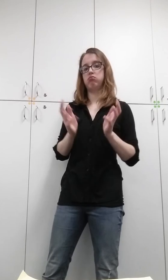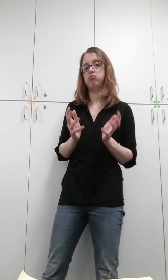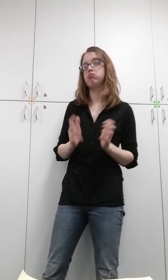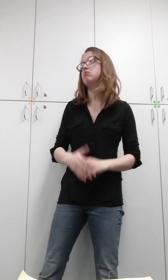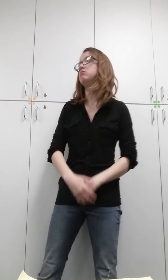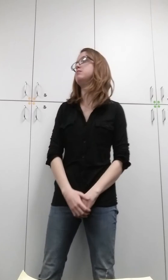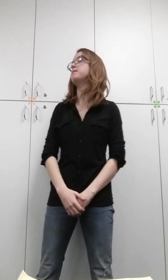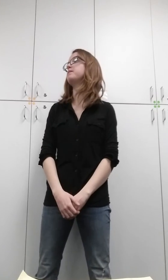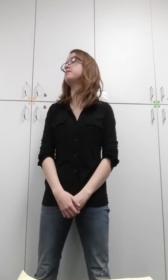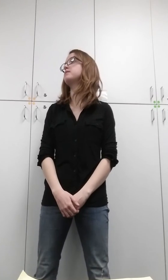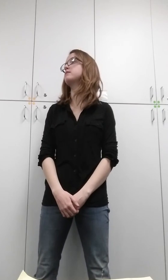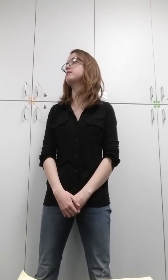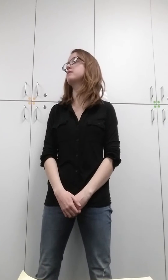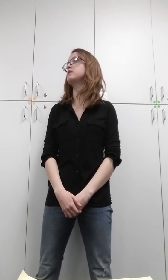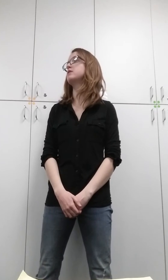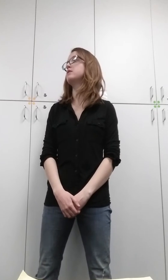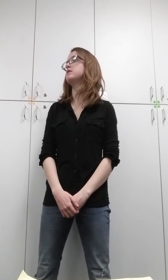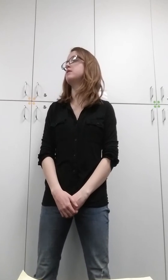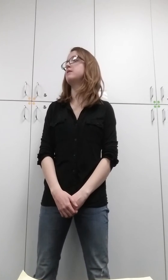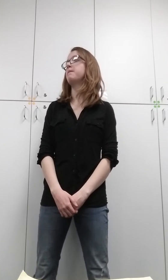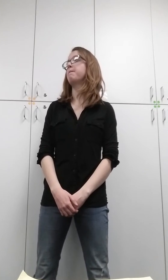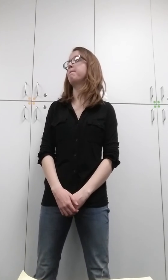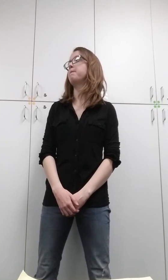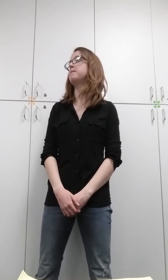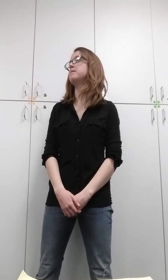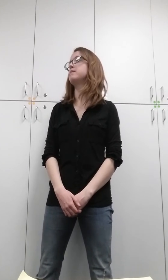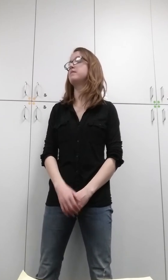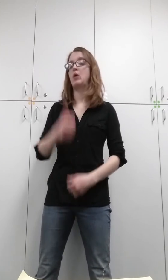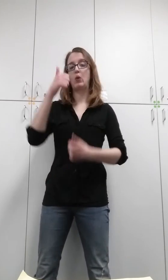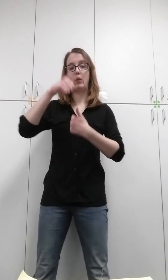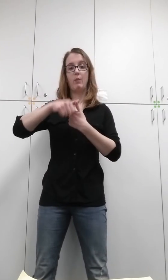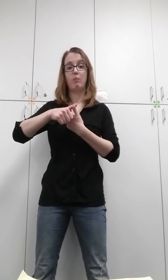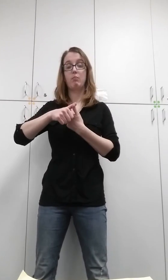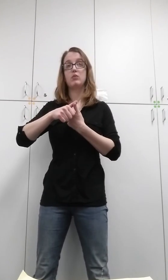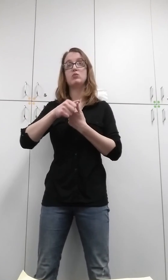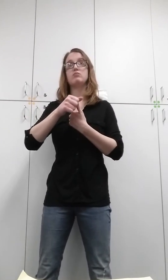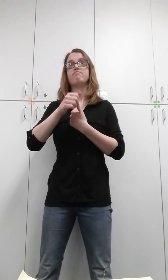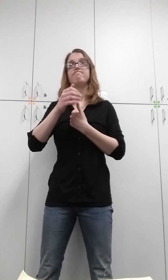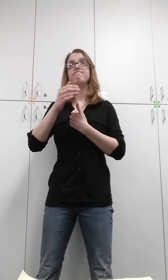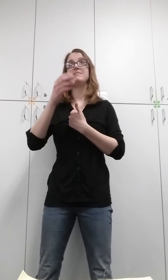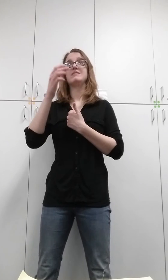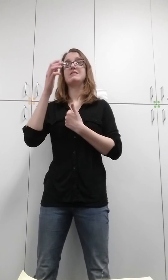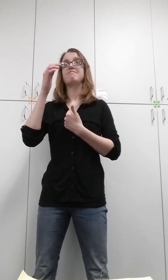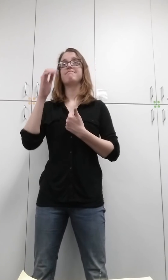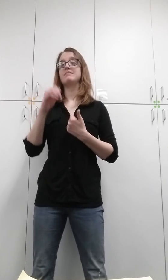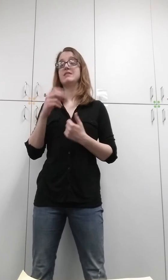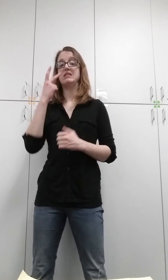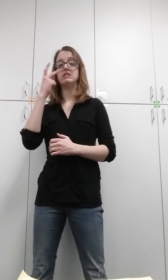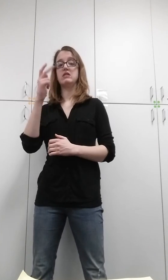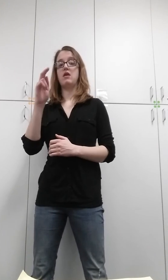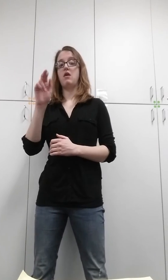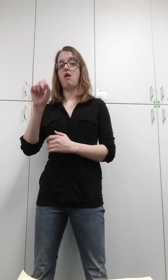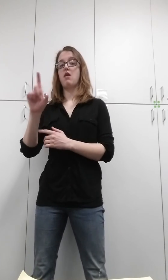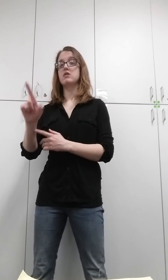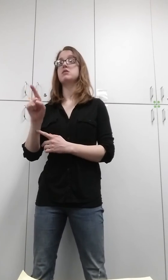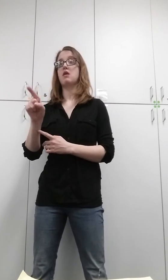what you see, you automatically want to voice into English. So you see the role shift and you want to start